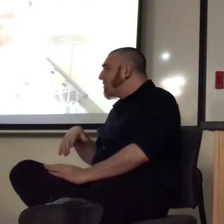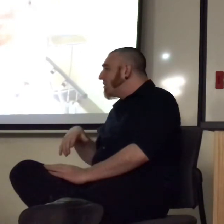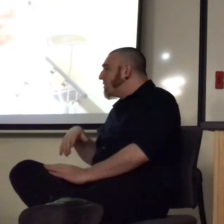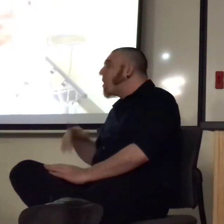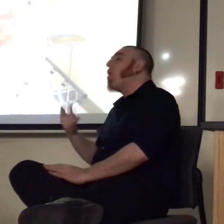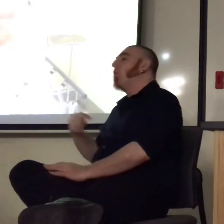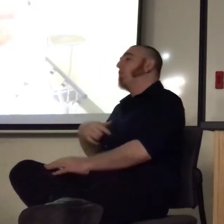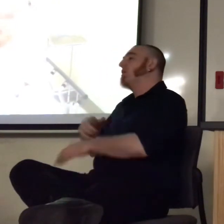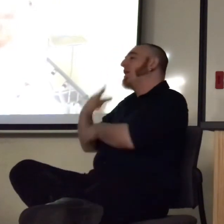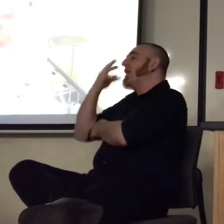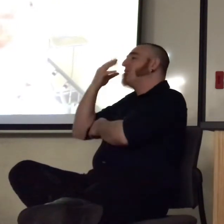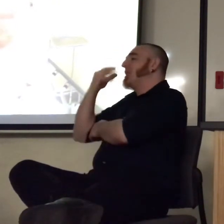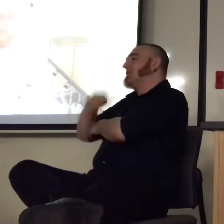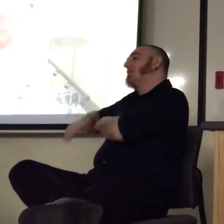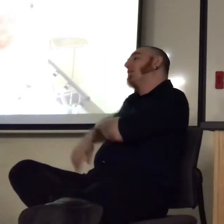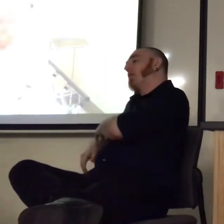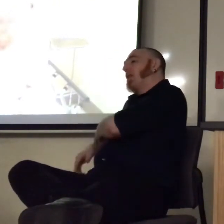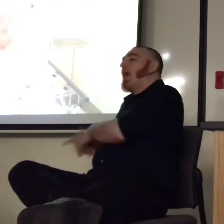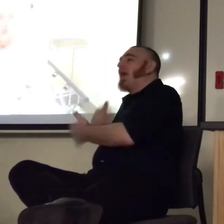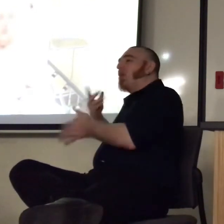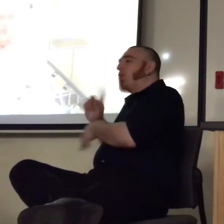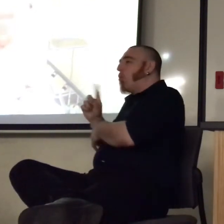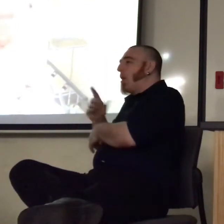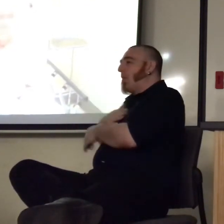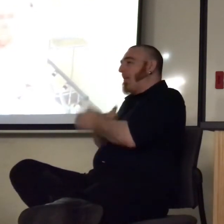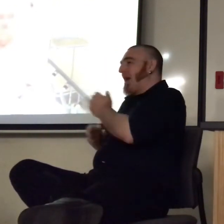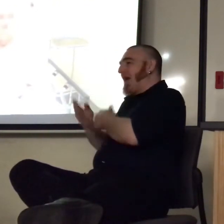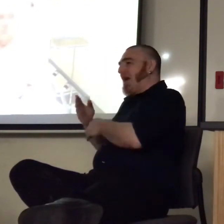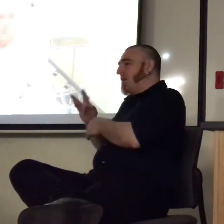remember where my hand was when I fell asleep.